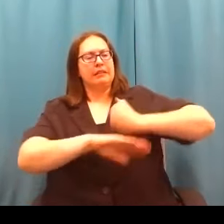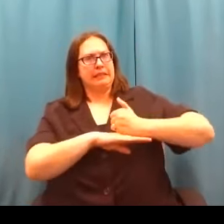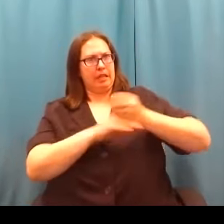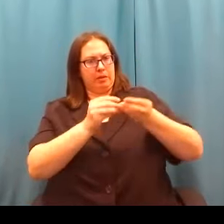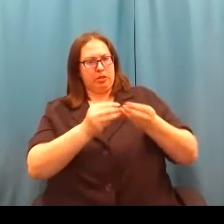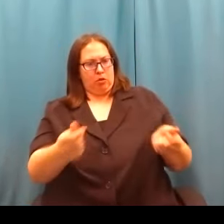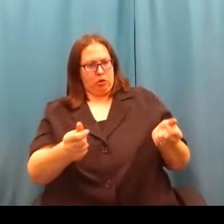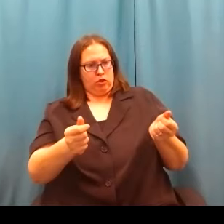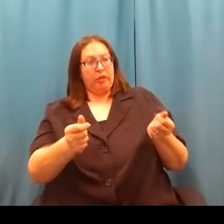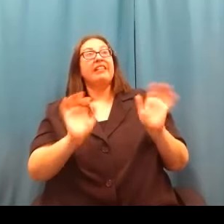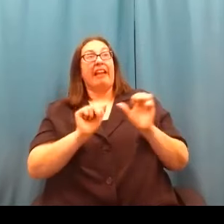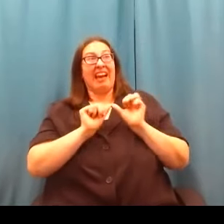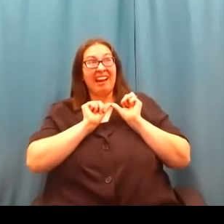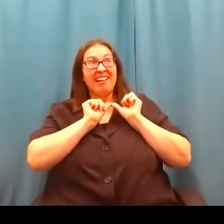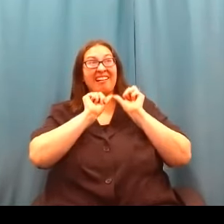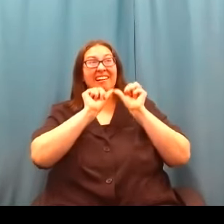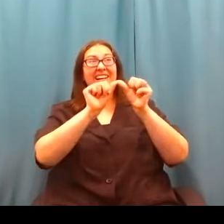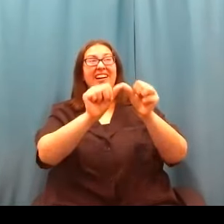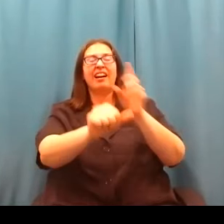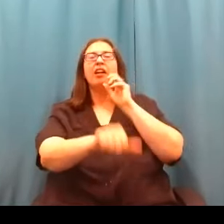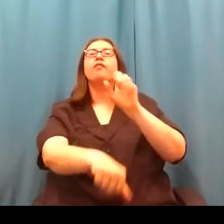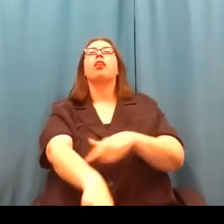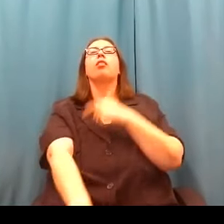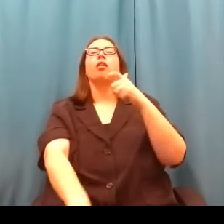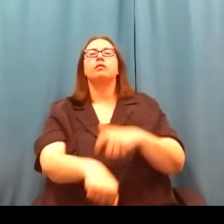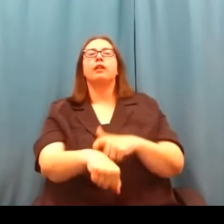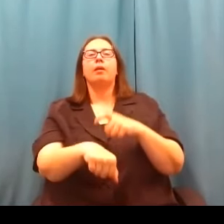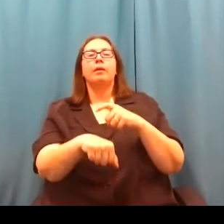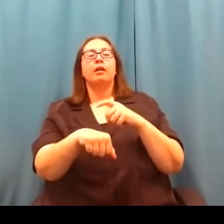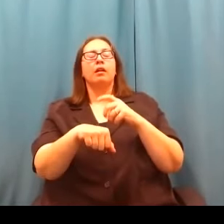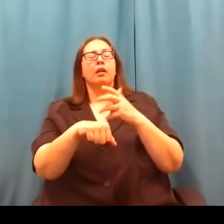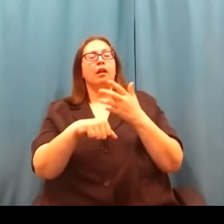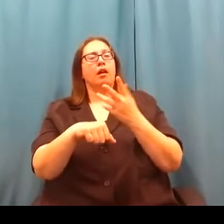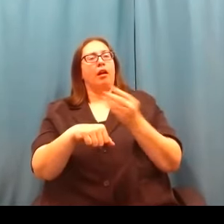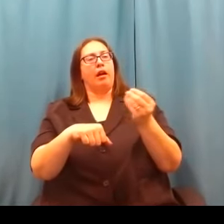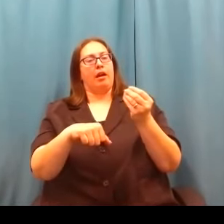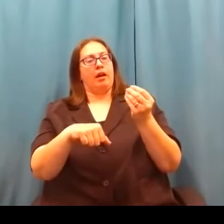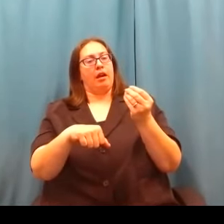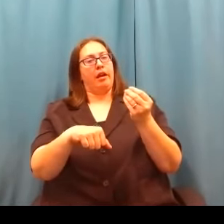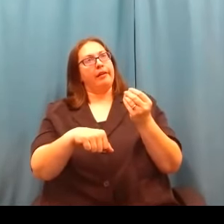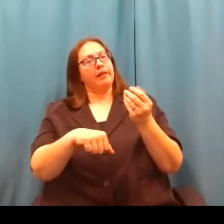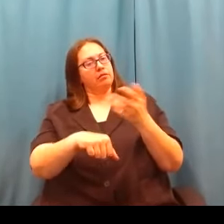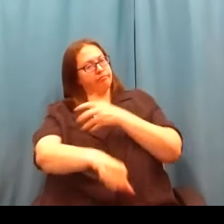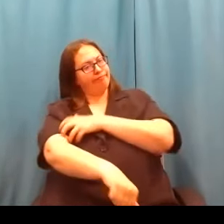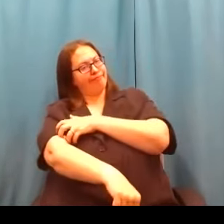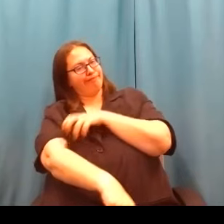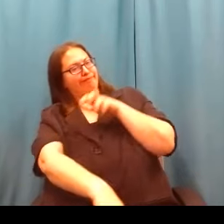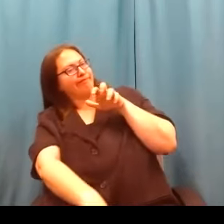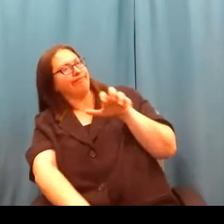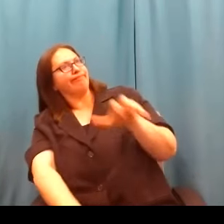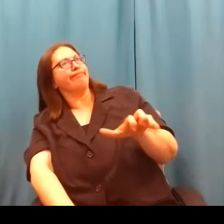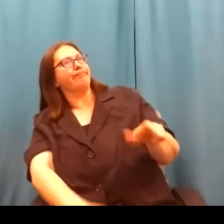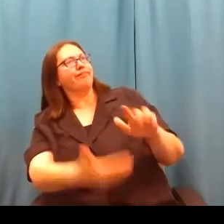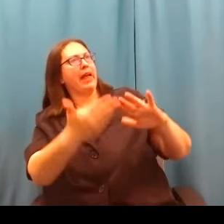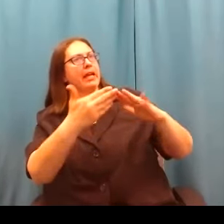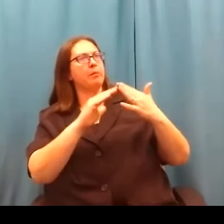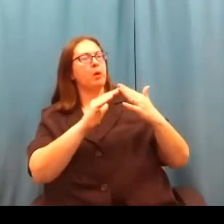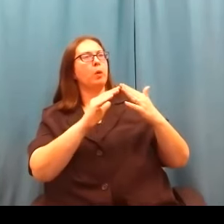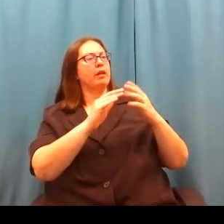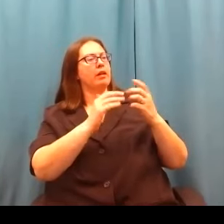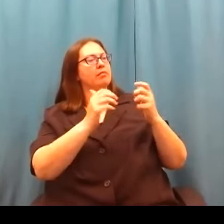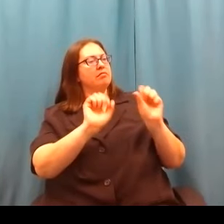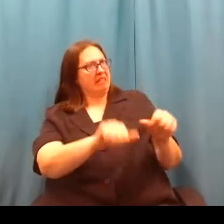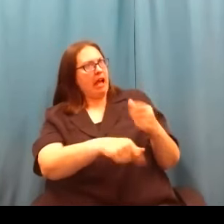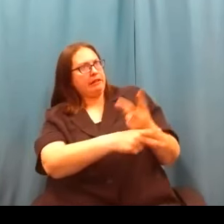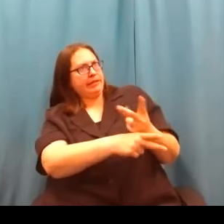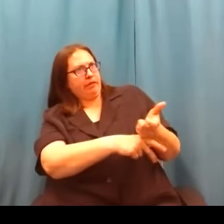that are sustainable over time and that really empower our community to work towards self-sufficiency. And another